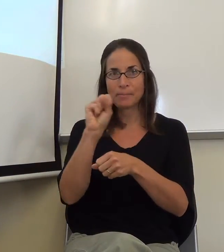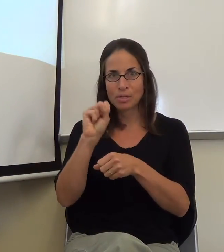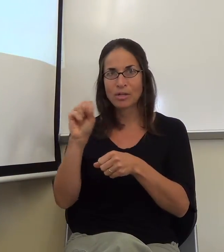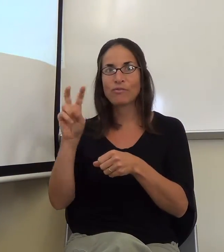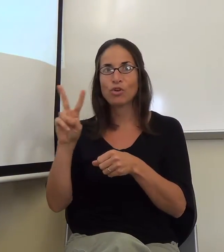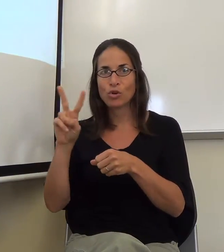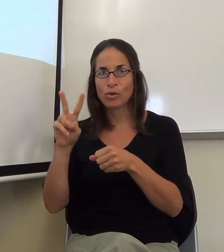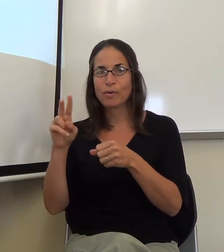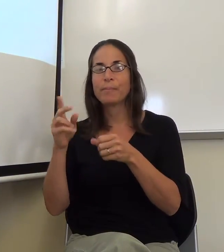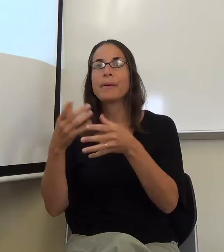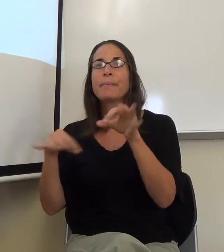idea. One word.